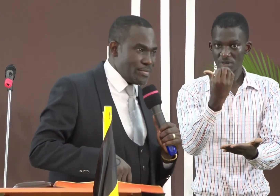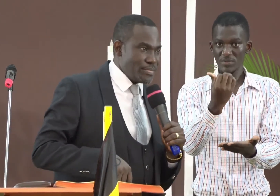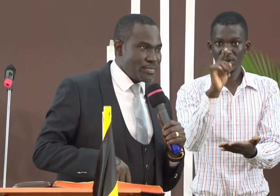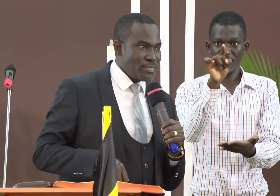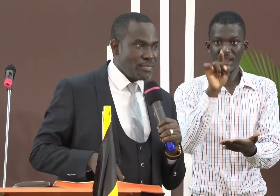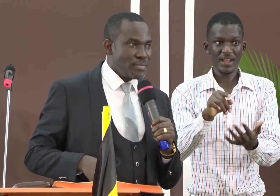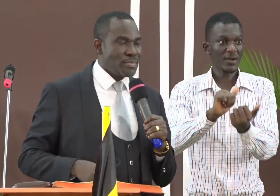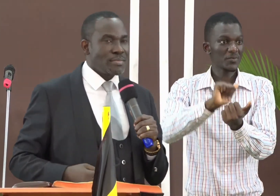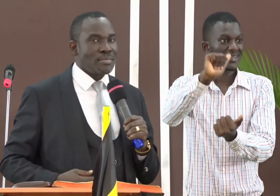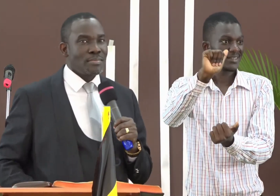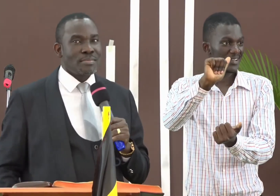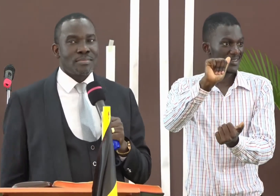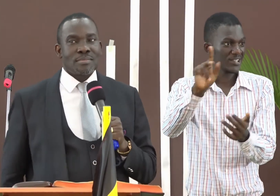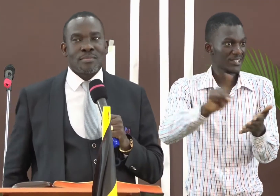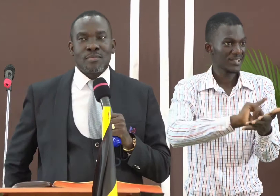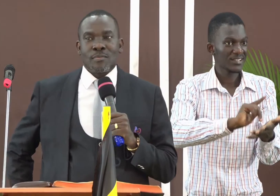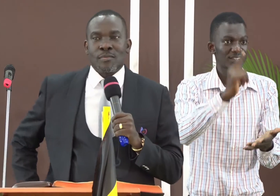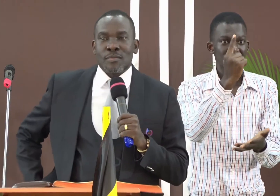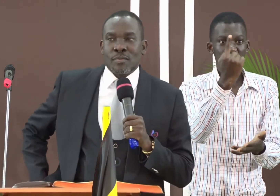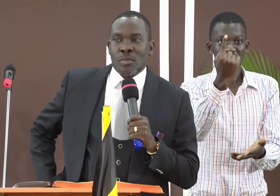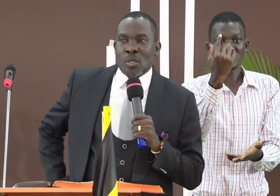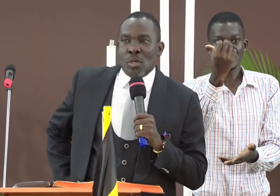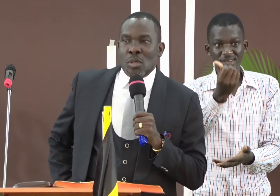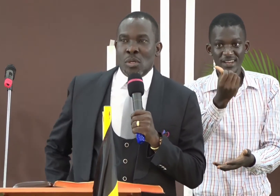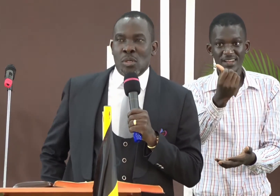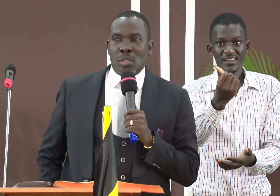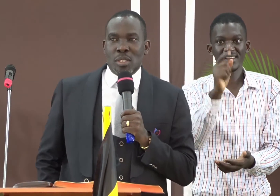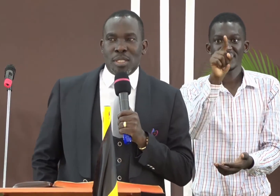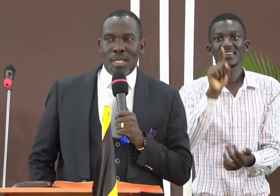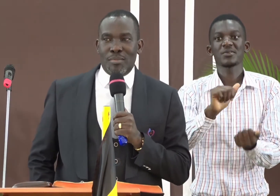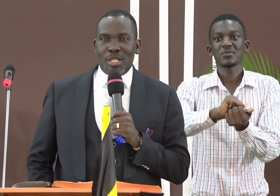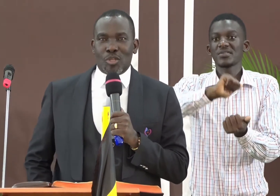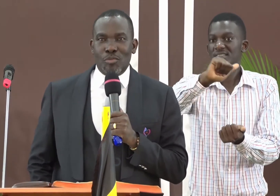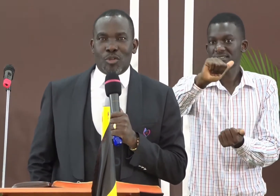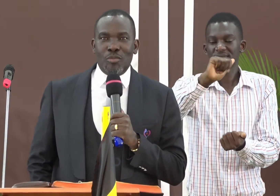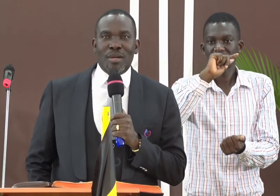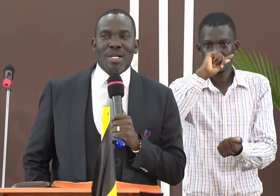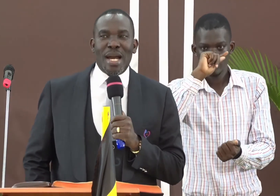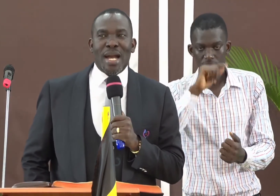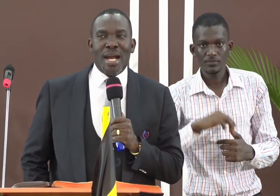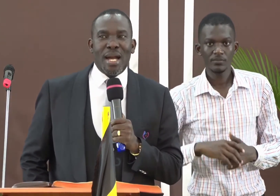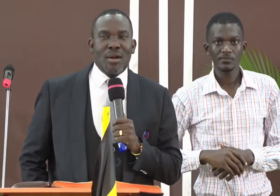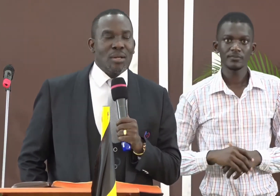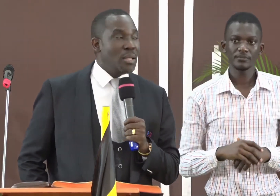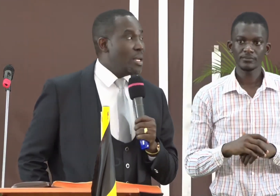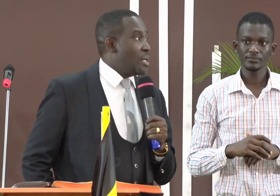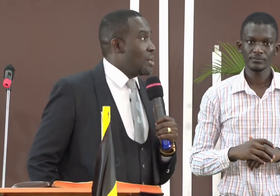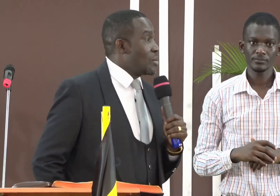10:16-15. Psalms 116 and verse 15. Zaburi